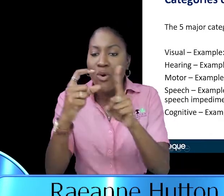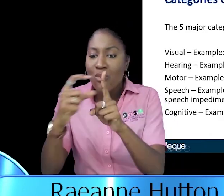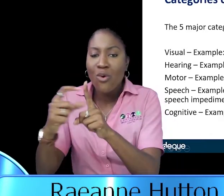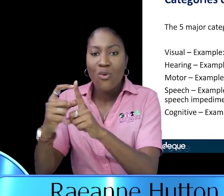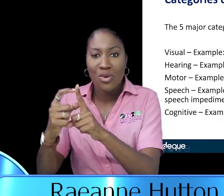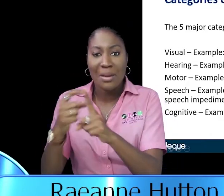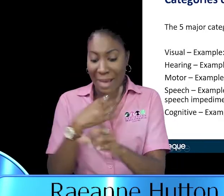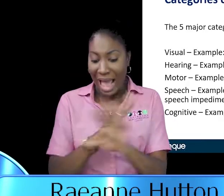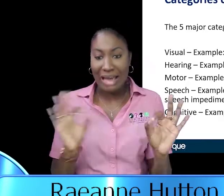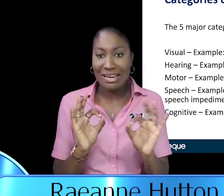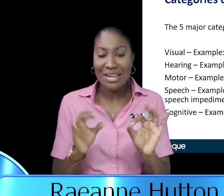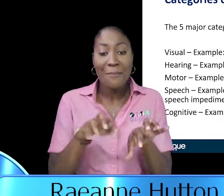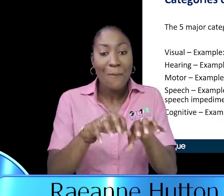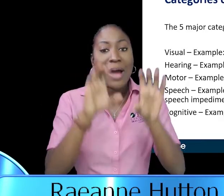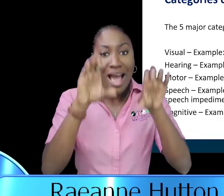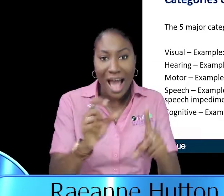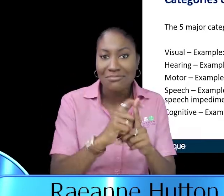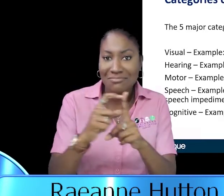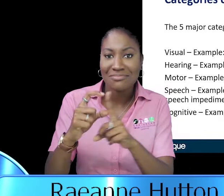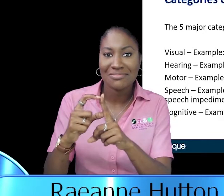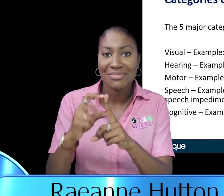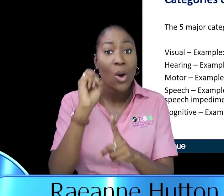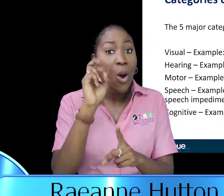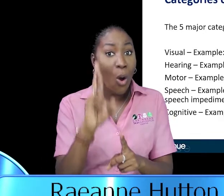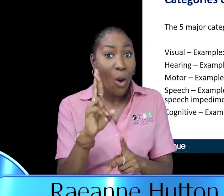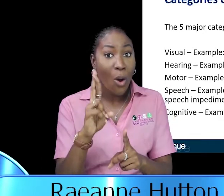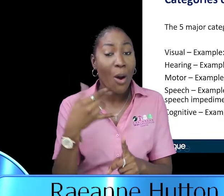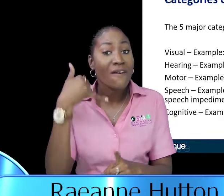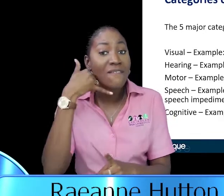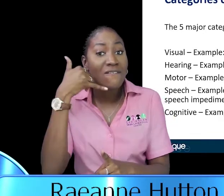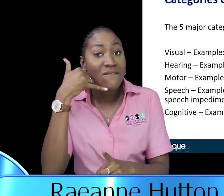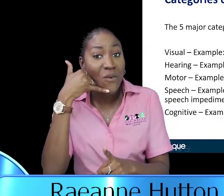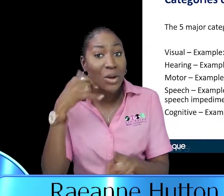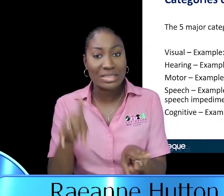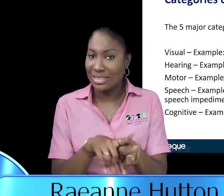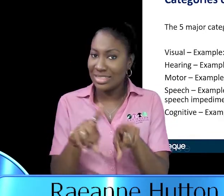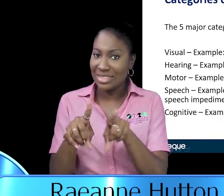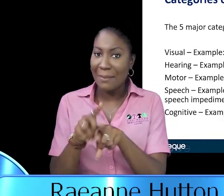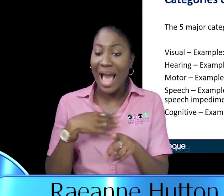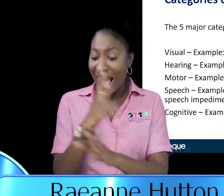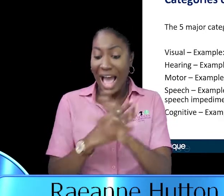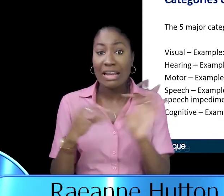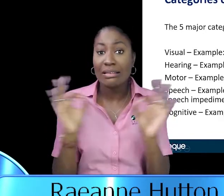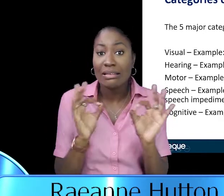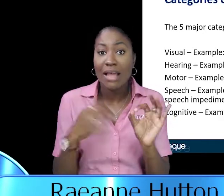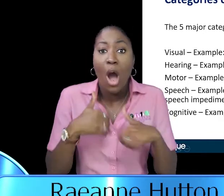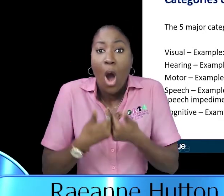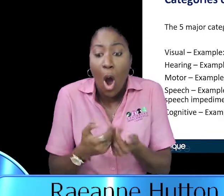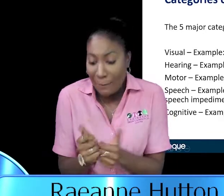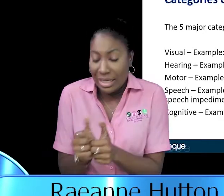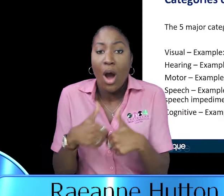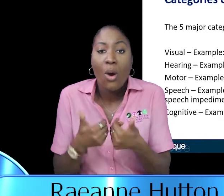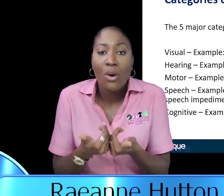Office. iPhones and Android phones have speech input in most places in them these days.